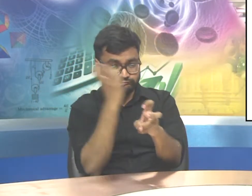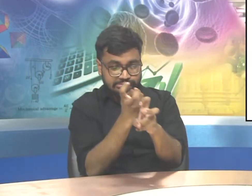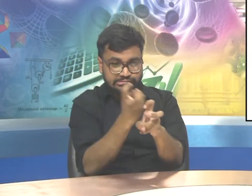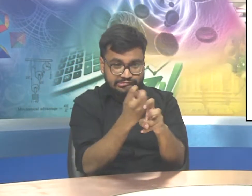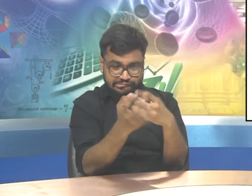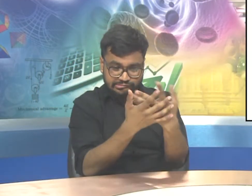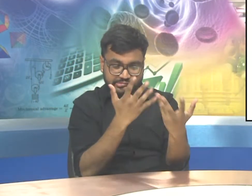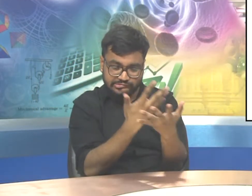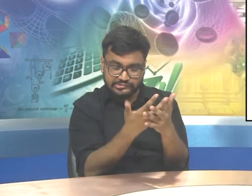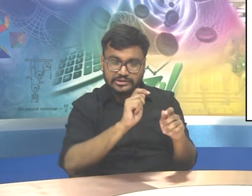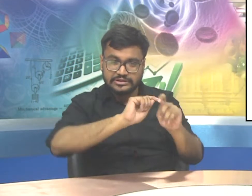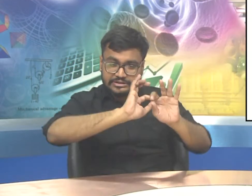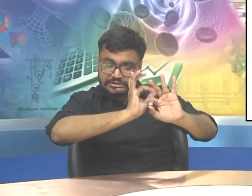stones.